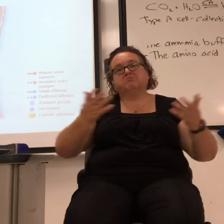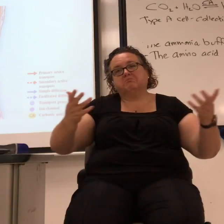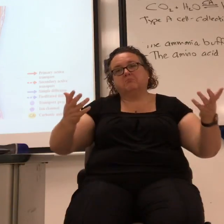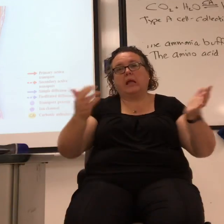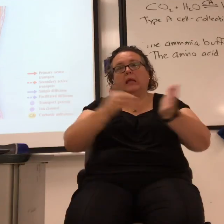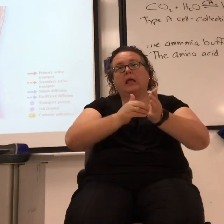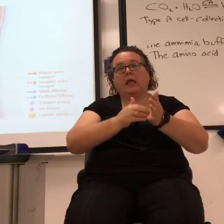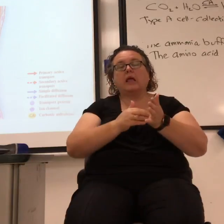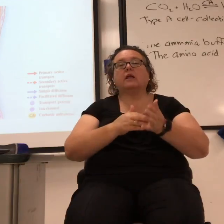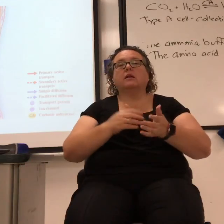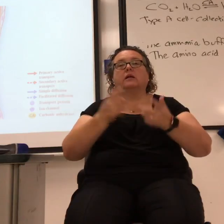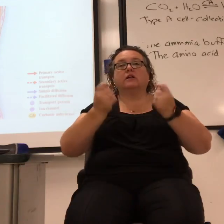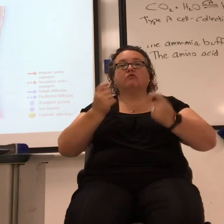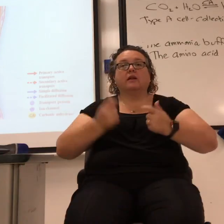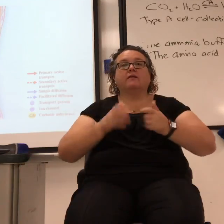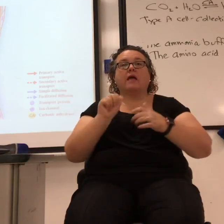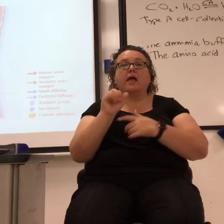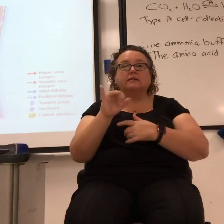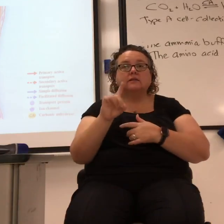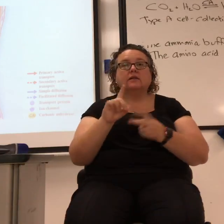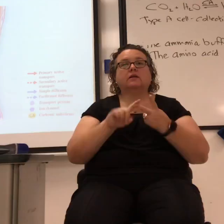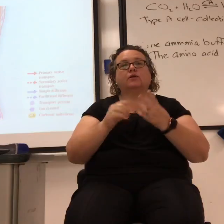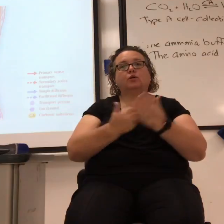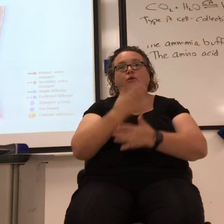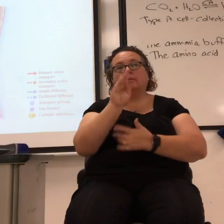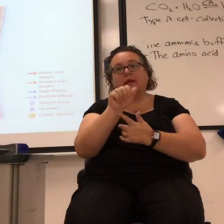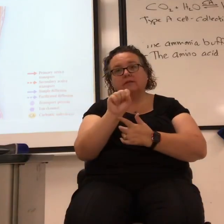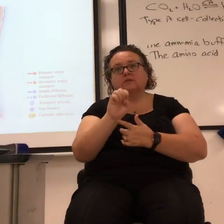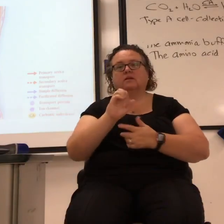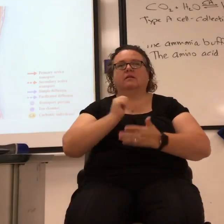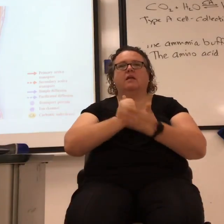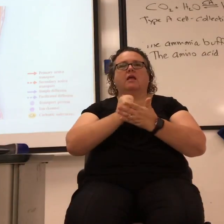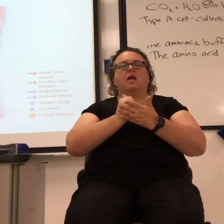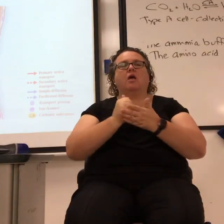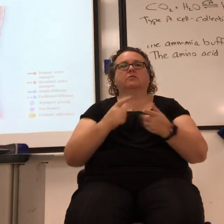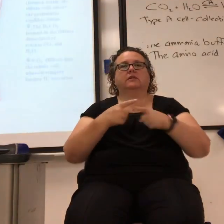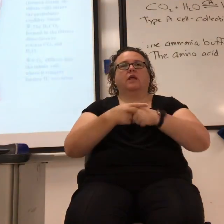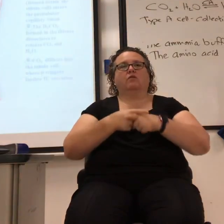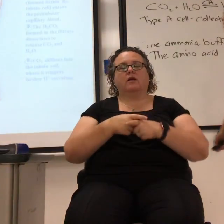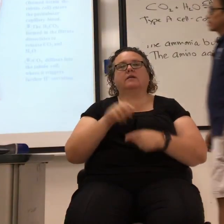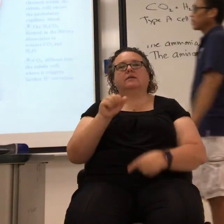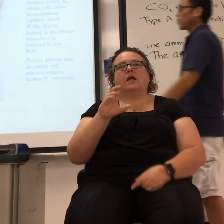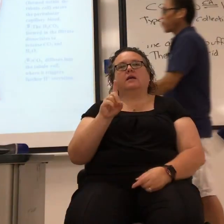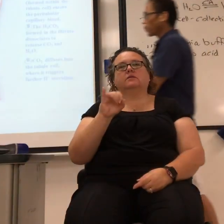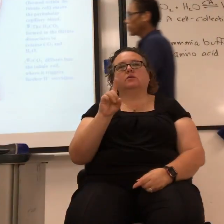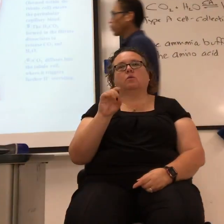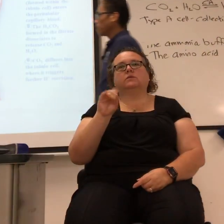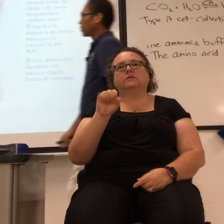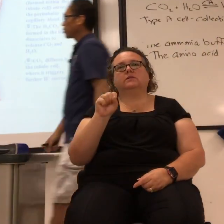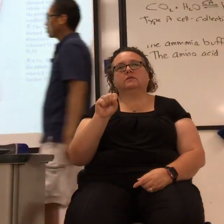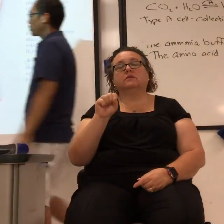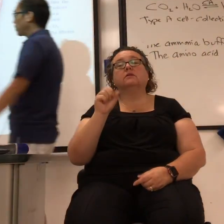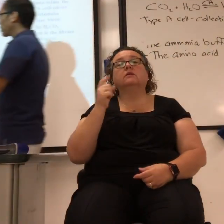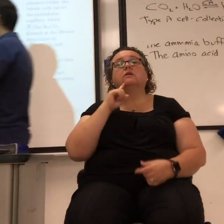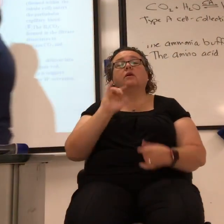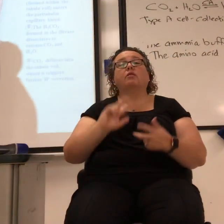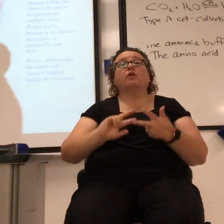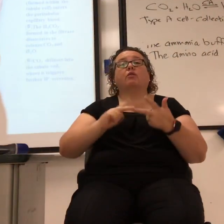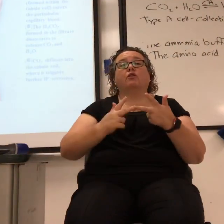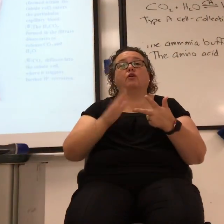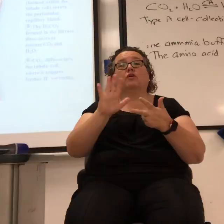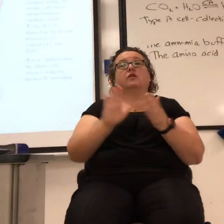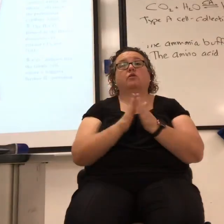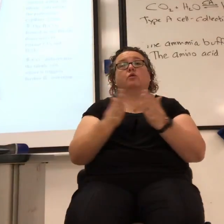Once again, you get rid of the acid, you get a new base that helps counteract acidosis. Like the third one your book